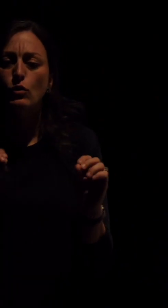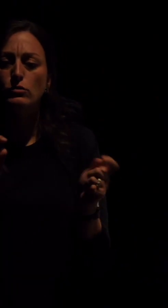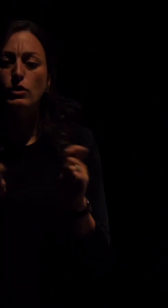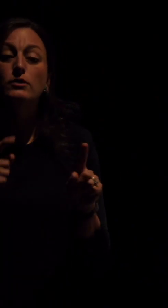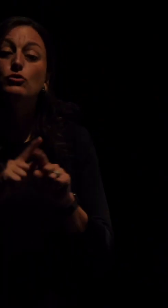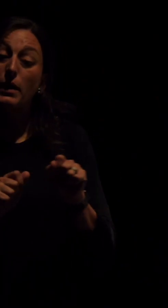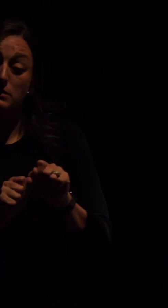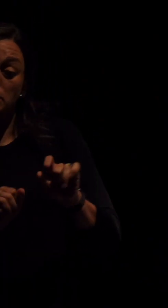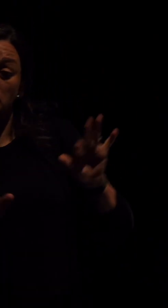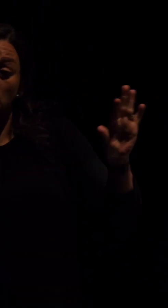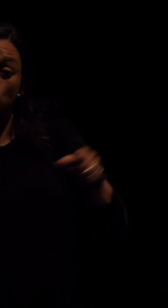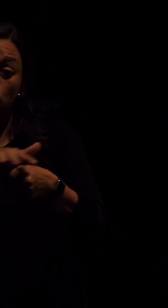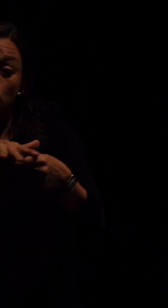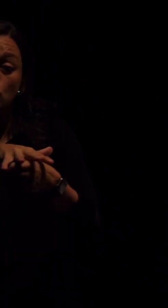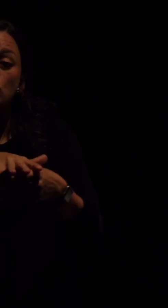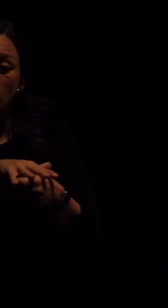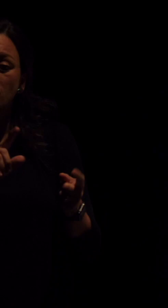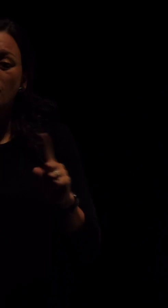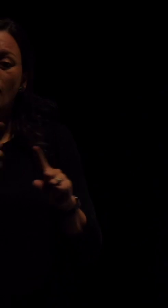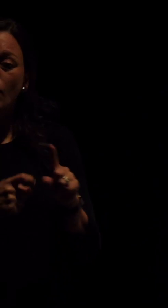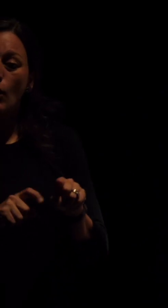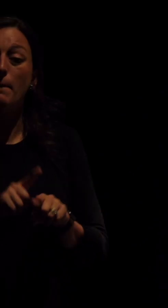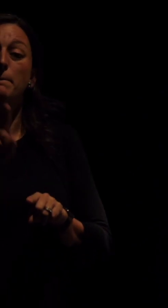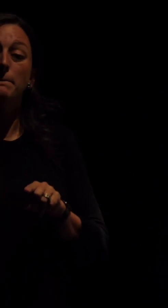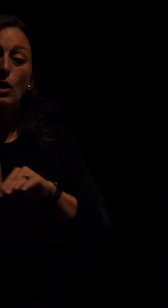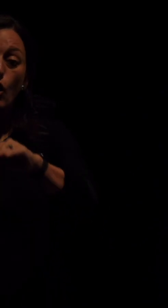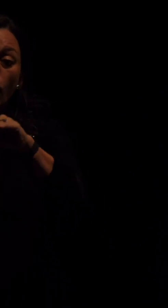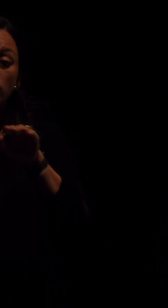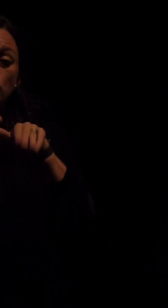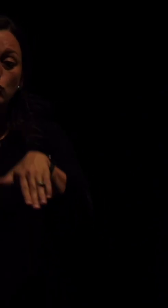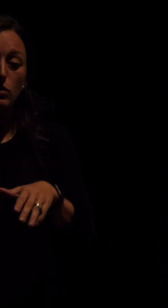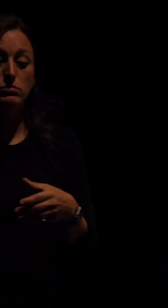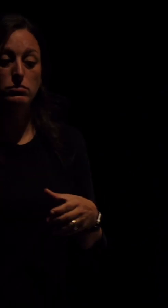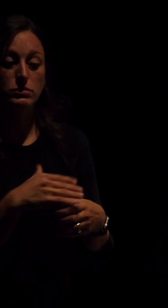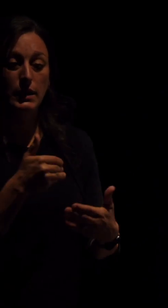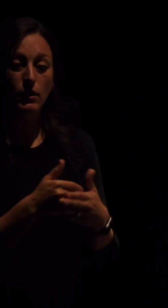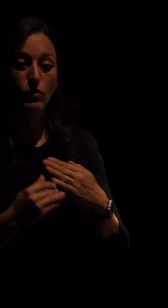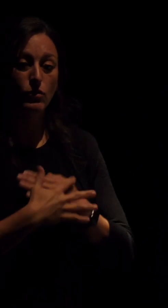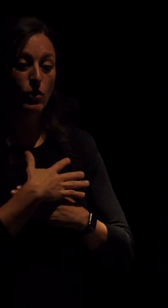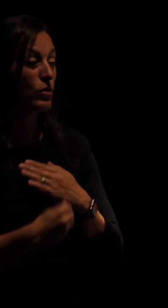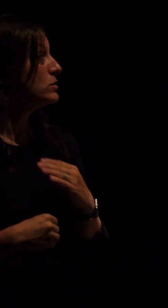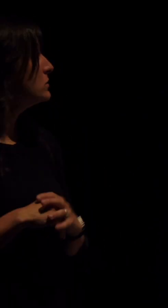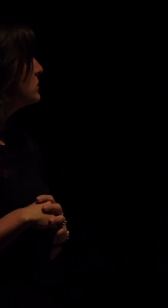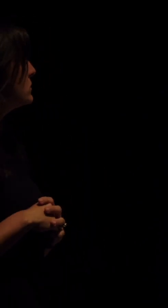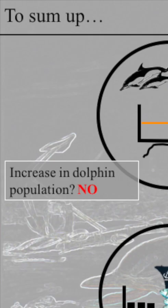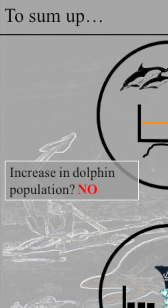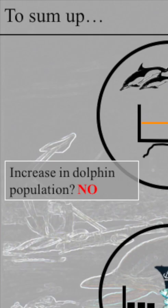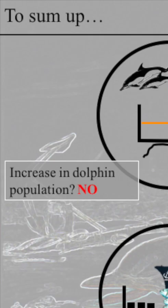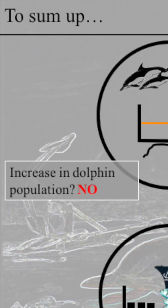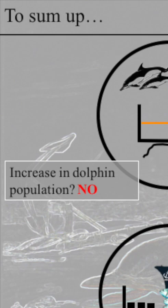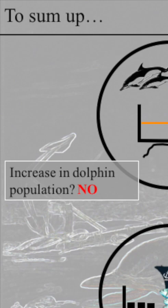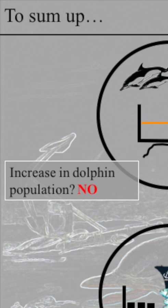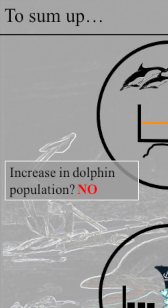distribution from offshore to coastal areas. Apparently, there are no increase in fishing effort of netters, at least at